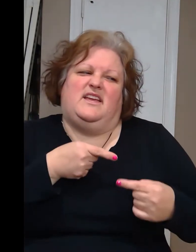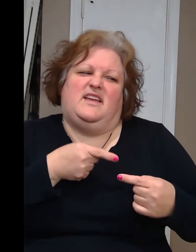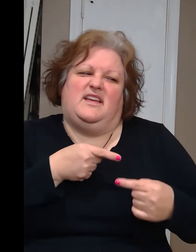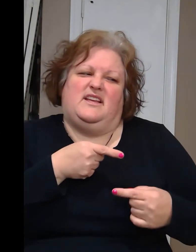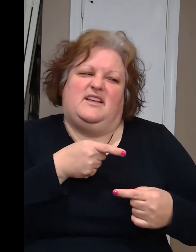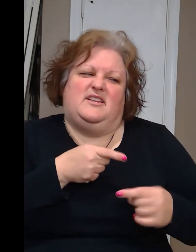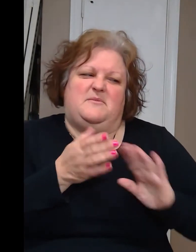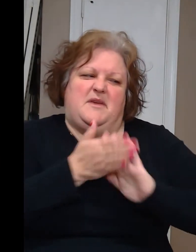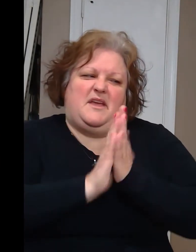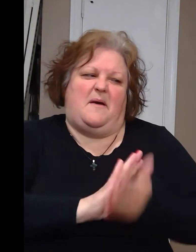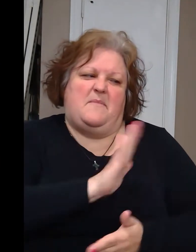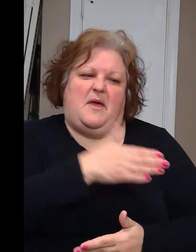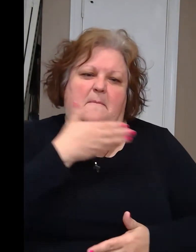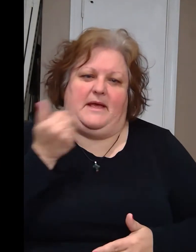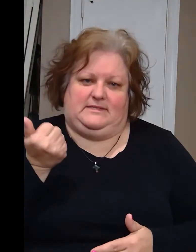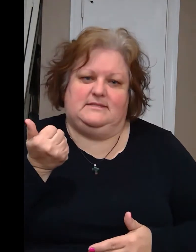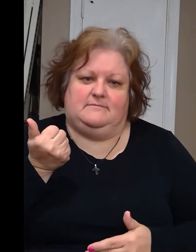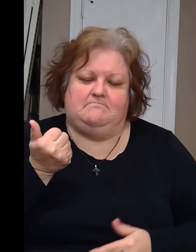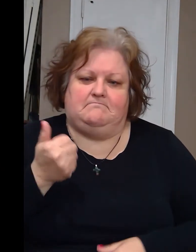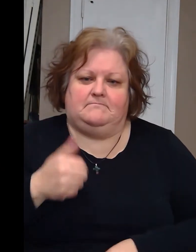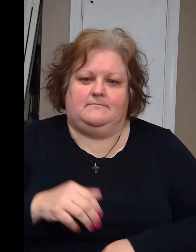best,